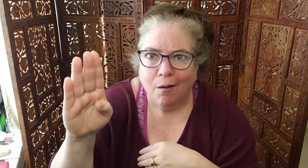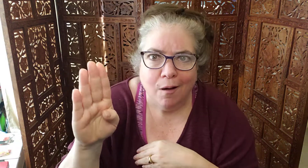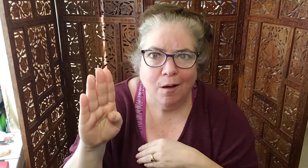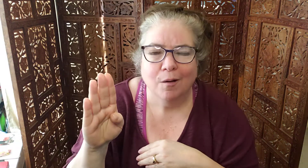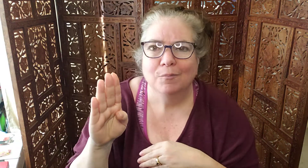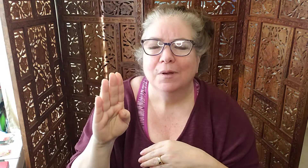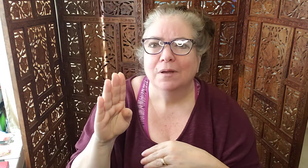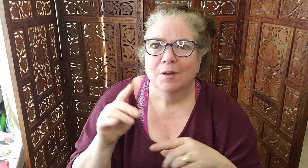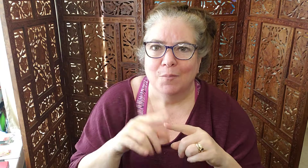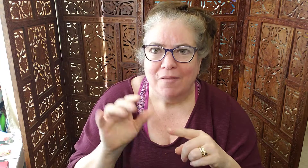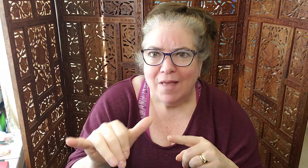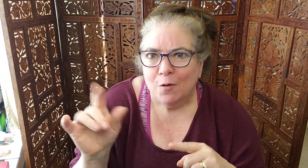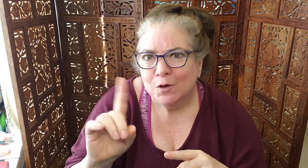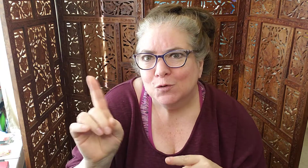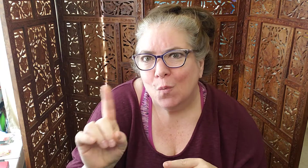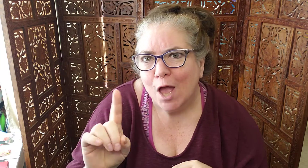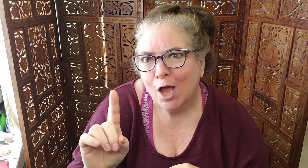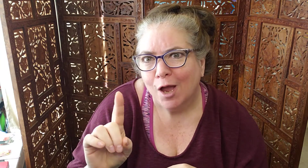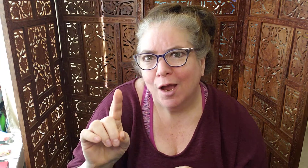producer, Lorenz Ziegfeld.